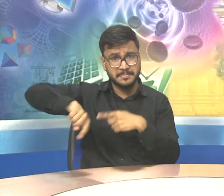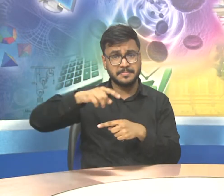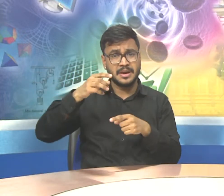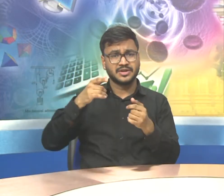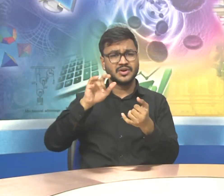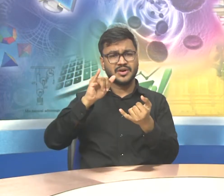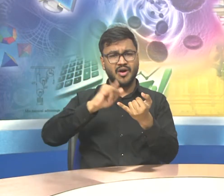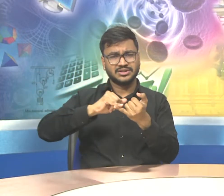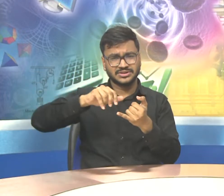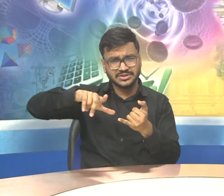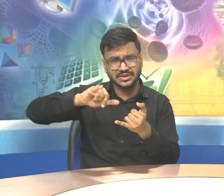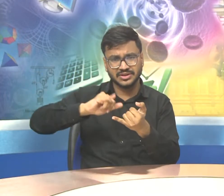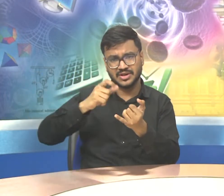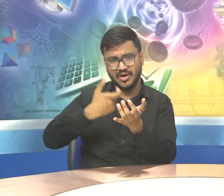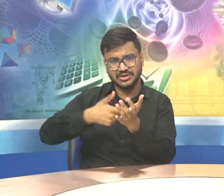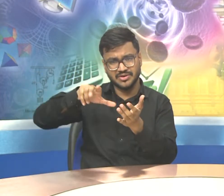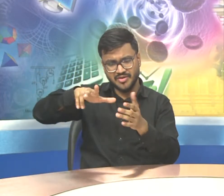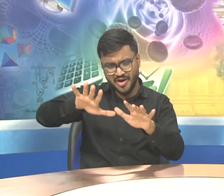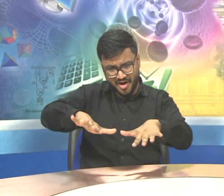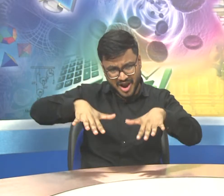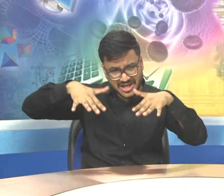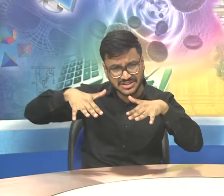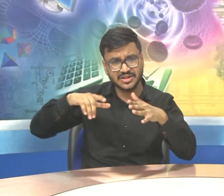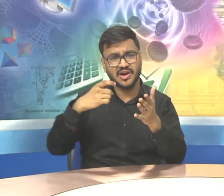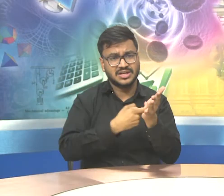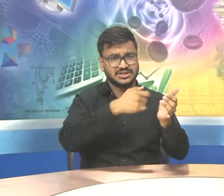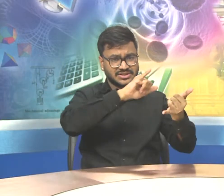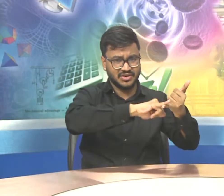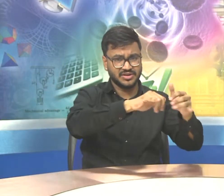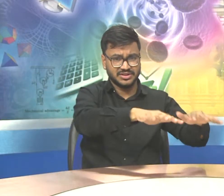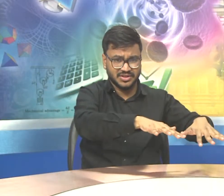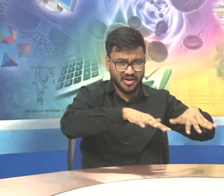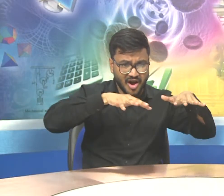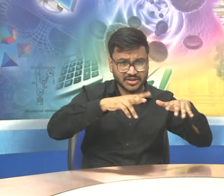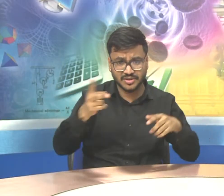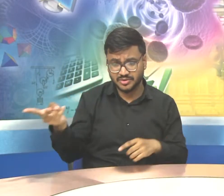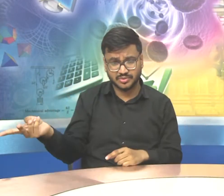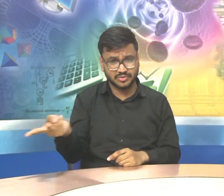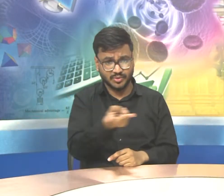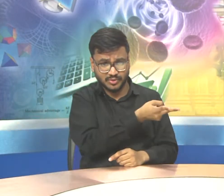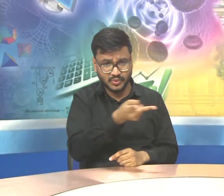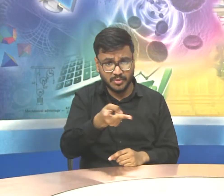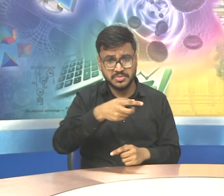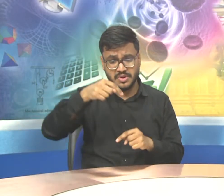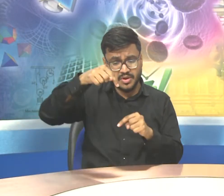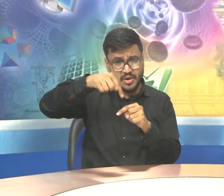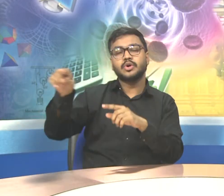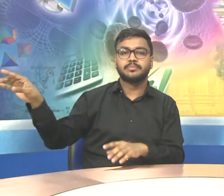consisting of the elected members of both houses of parliament